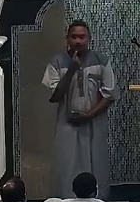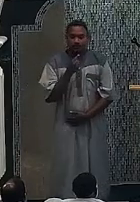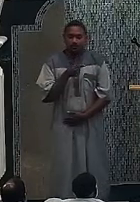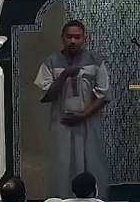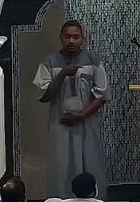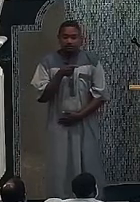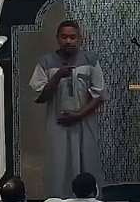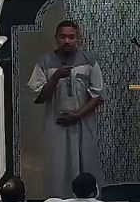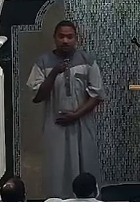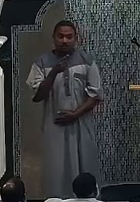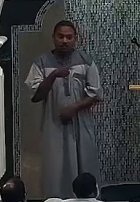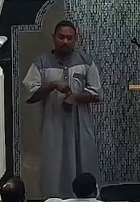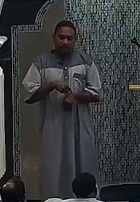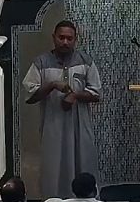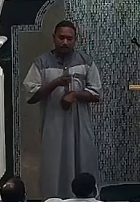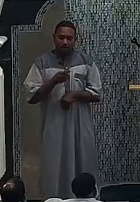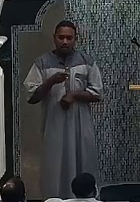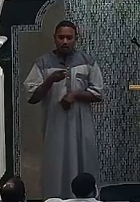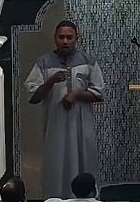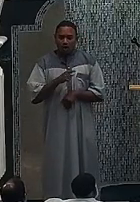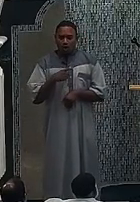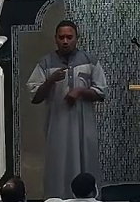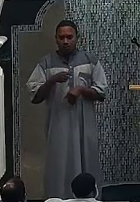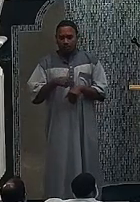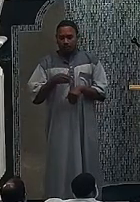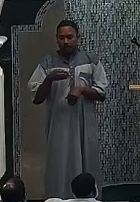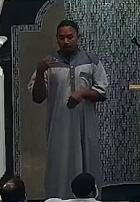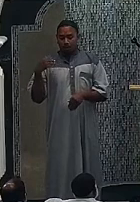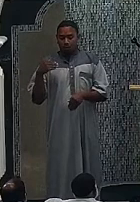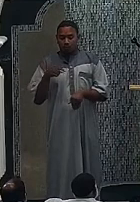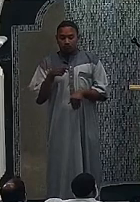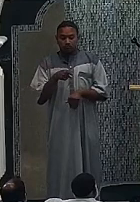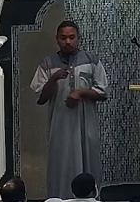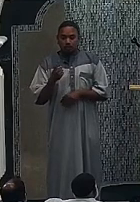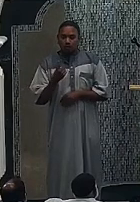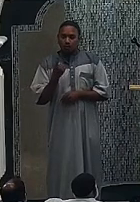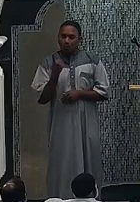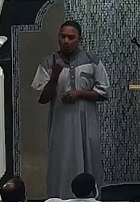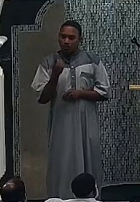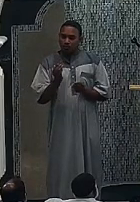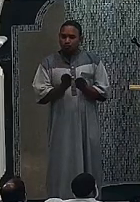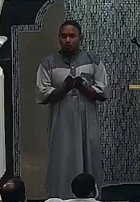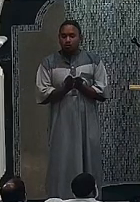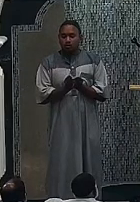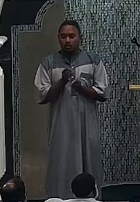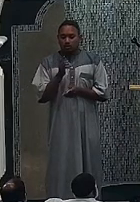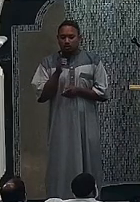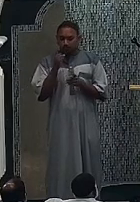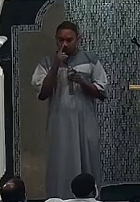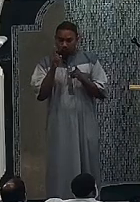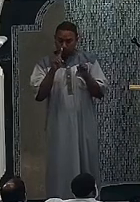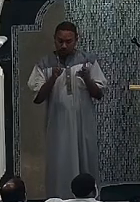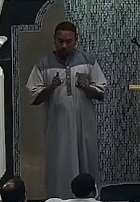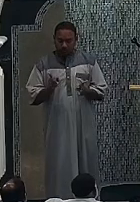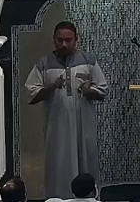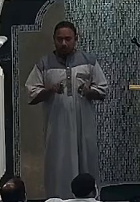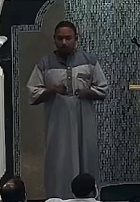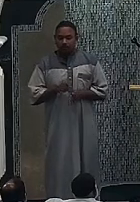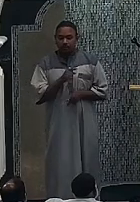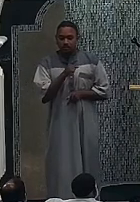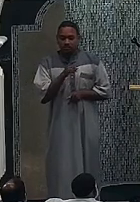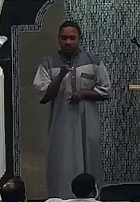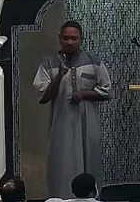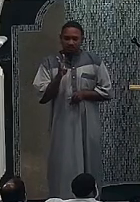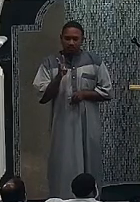If the school is full, you cannot get that child into a school. So many of the deaf community end up sitting